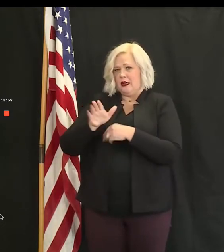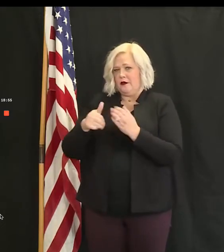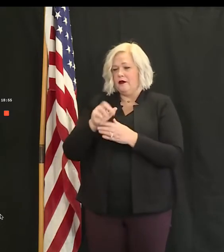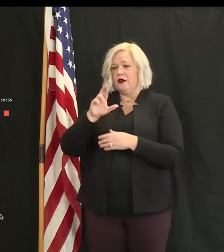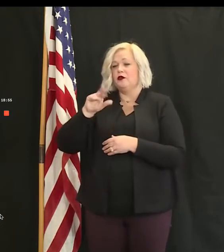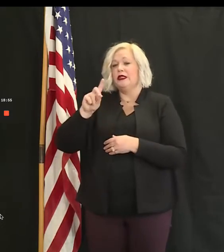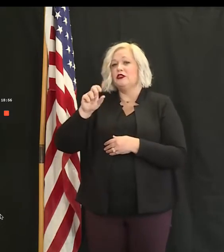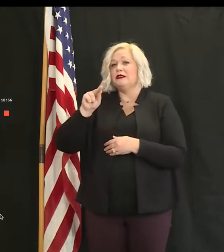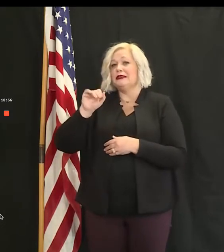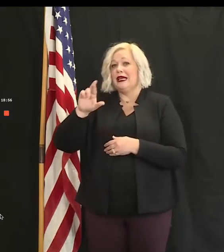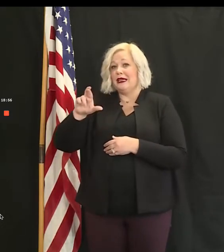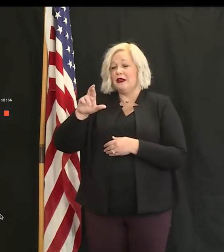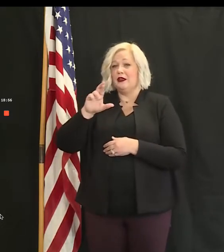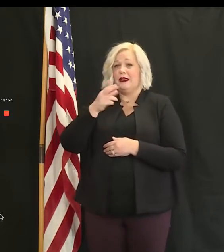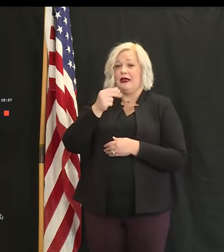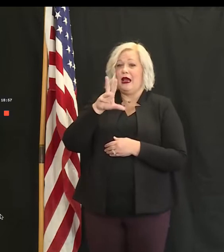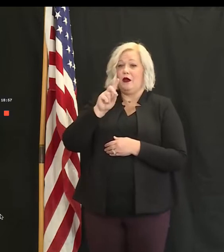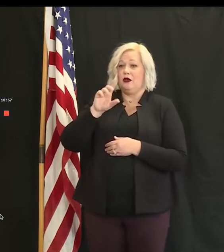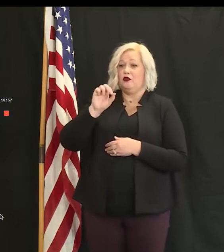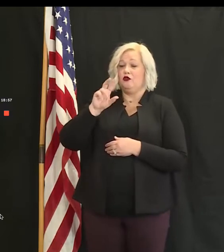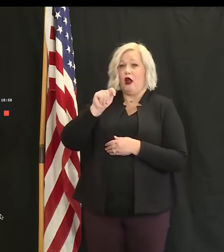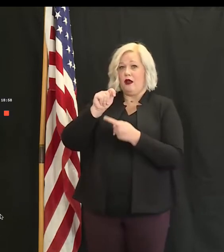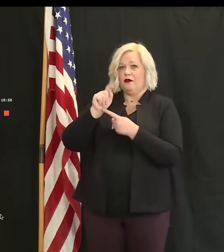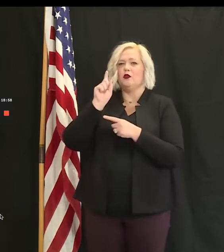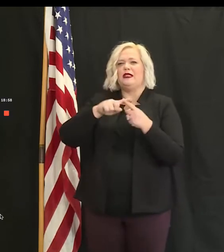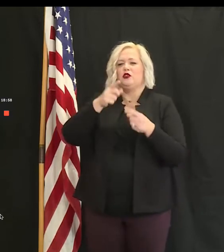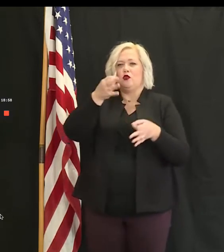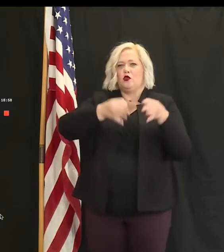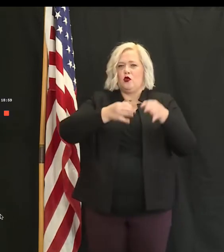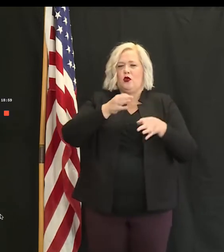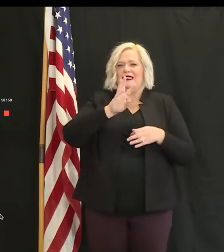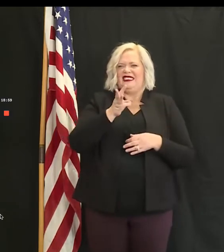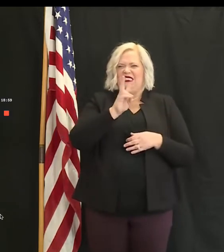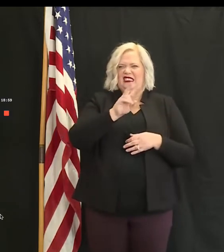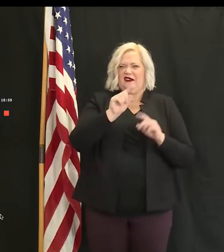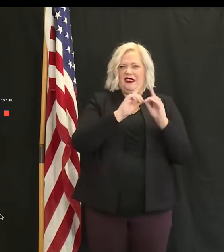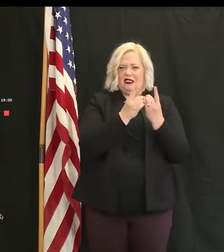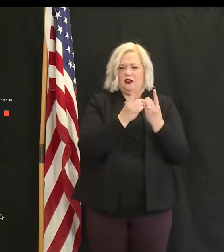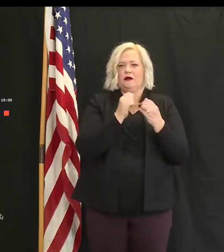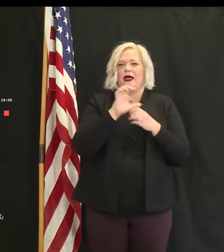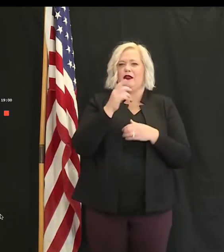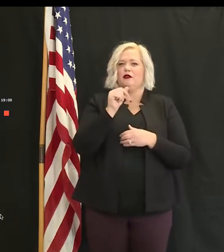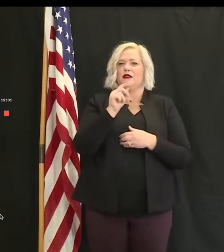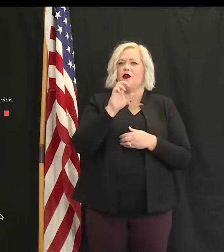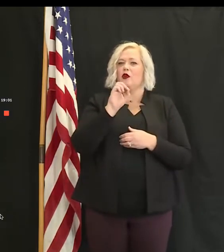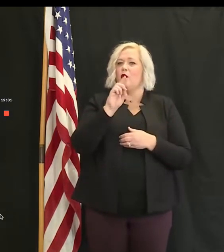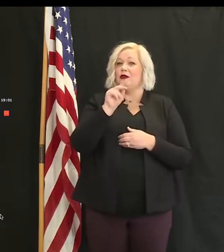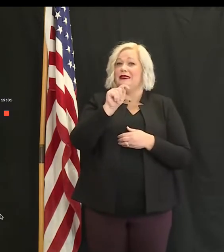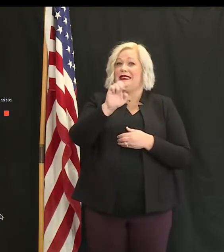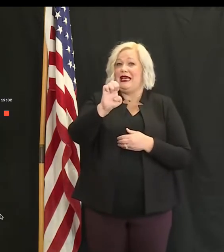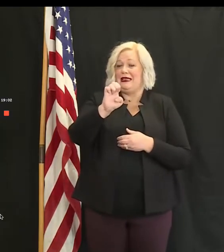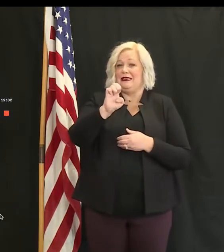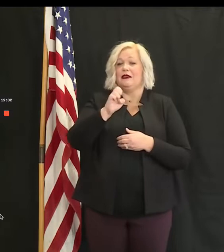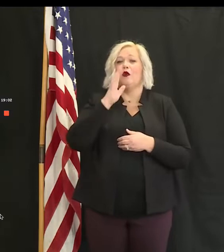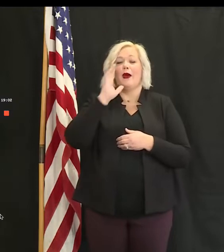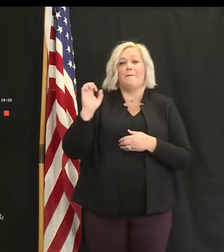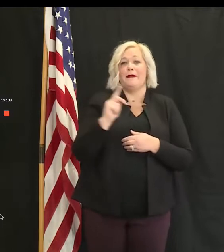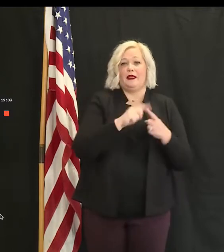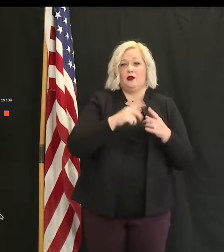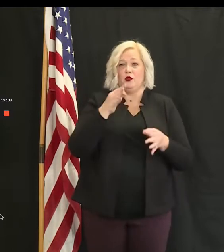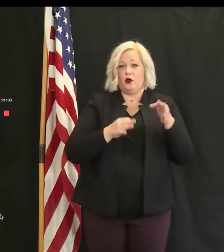and Howard Croft were arraigned in 67th District Court by Judge Christopher Odette, and their next court date is